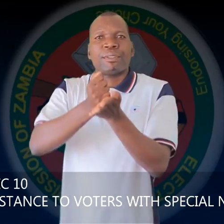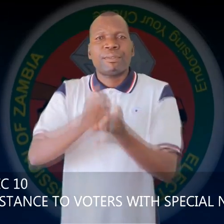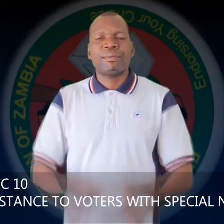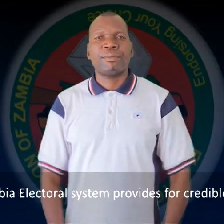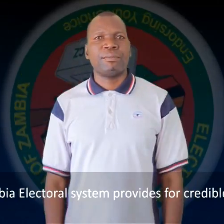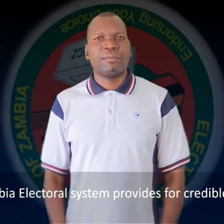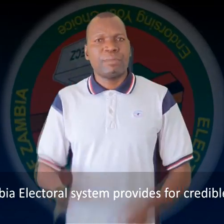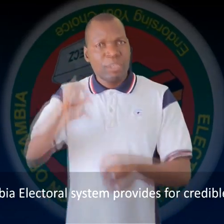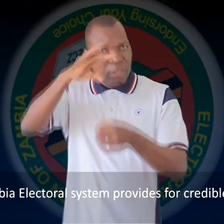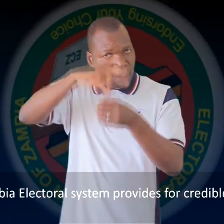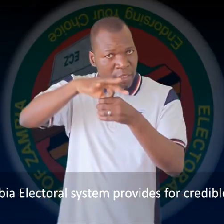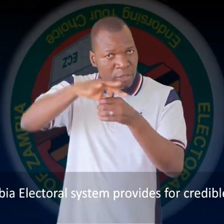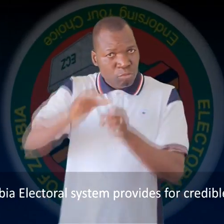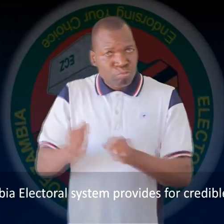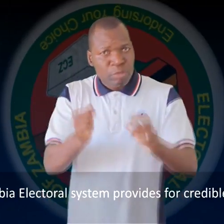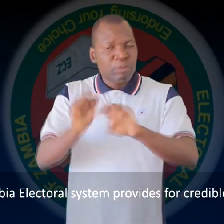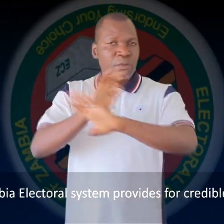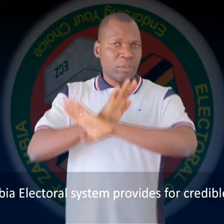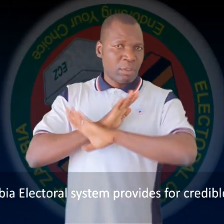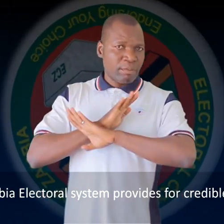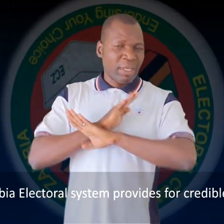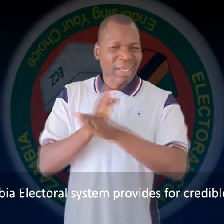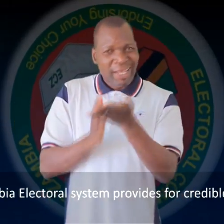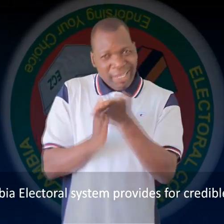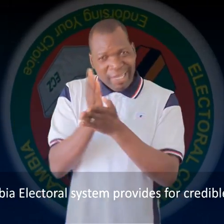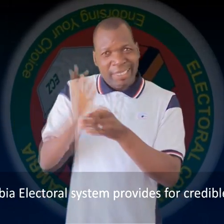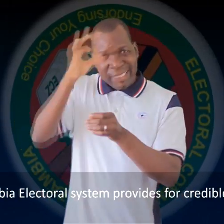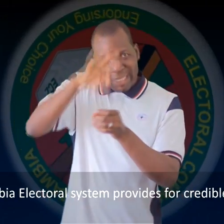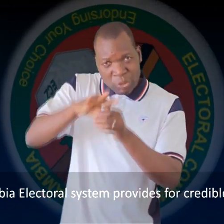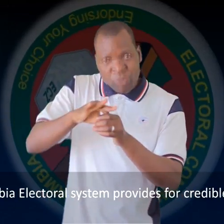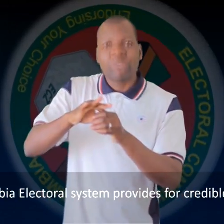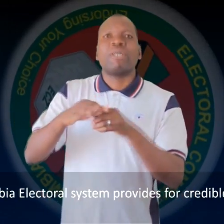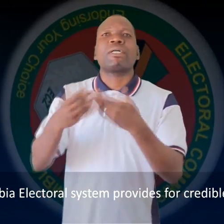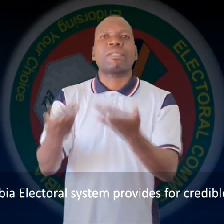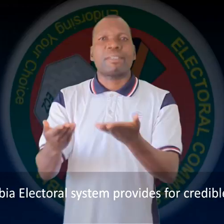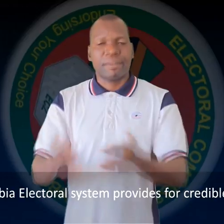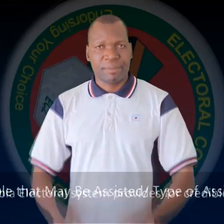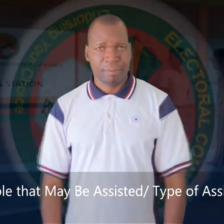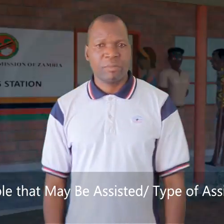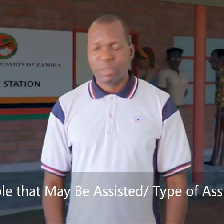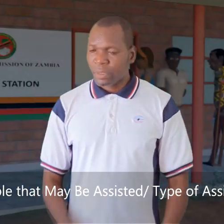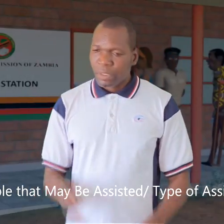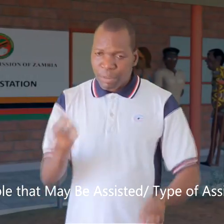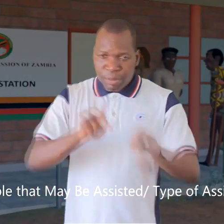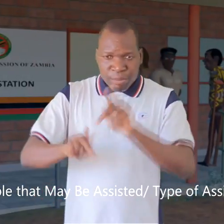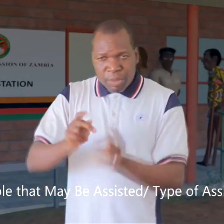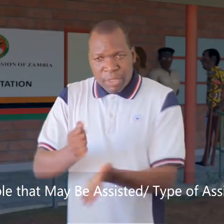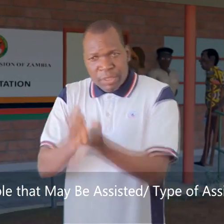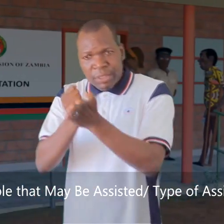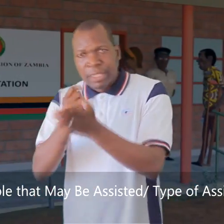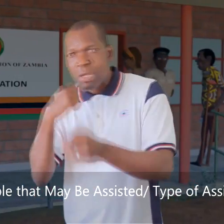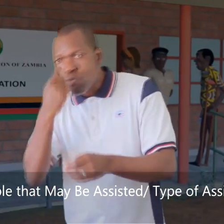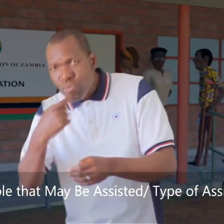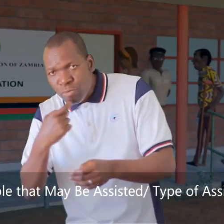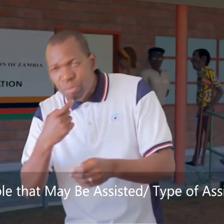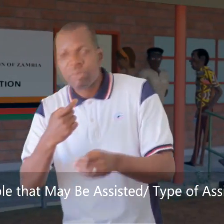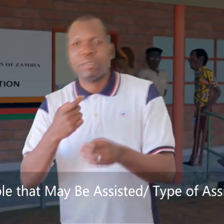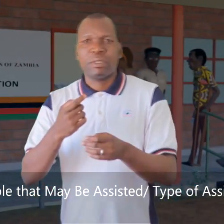The Zambia electoral systems provide for credible elections. People that may be assisted or type of